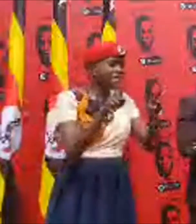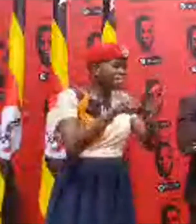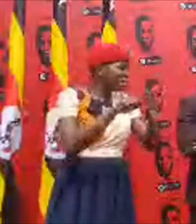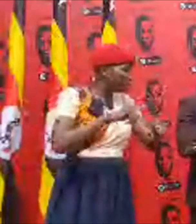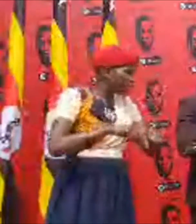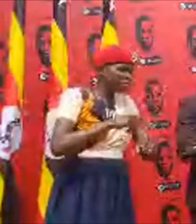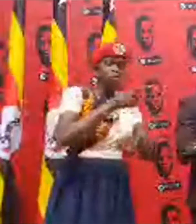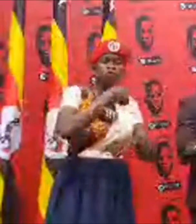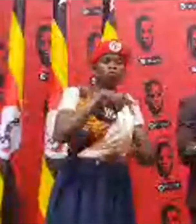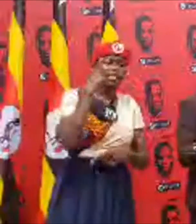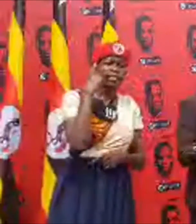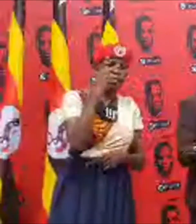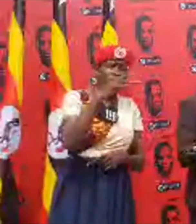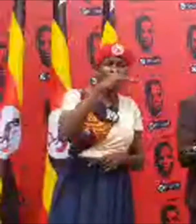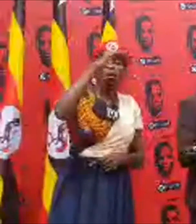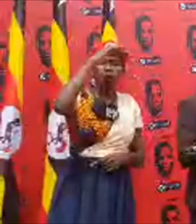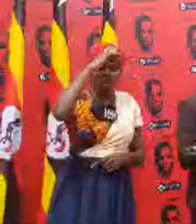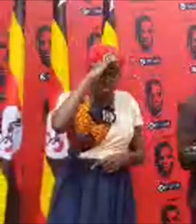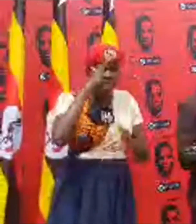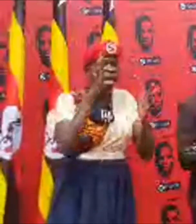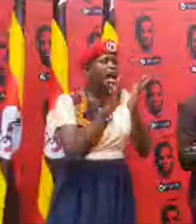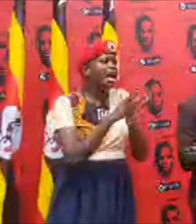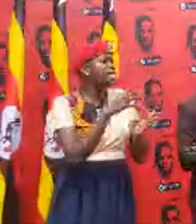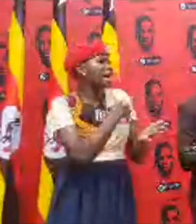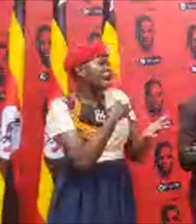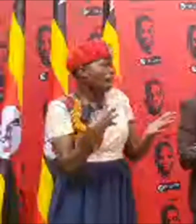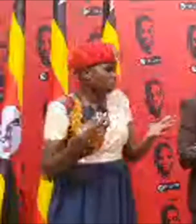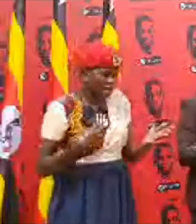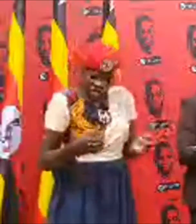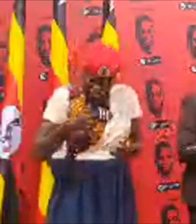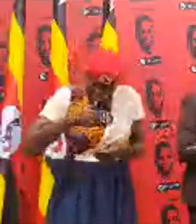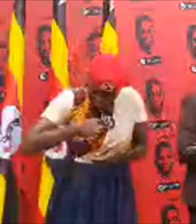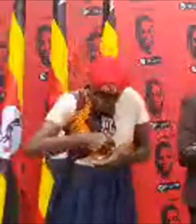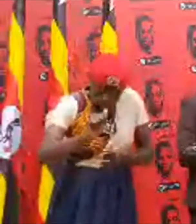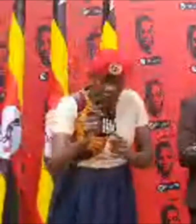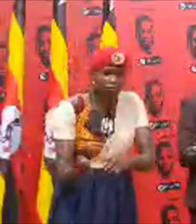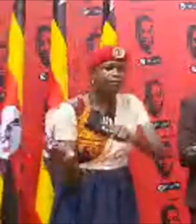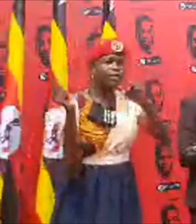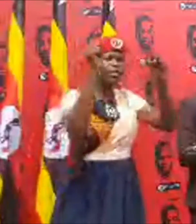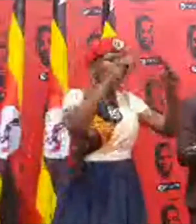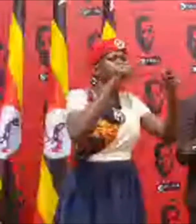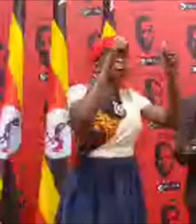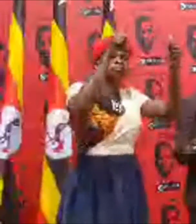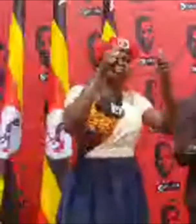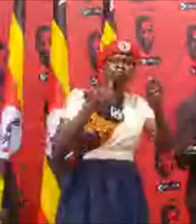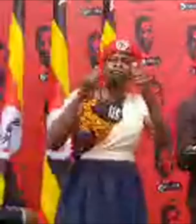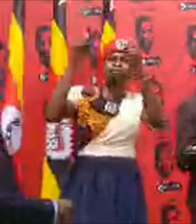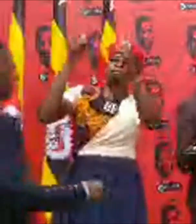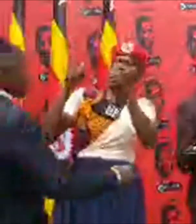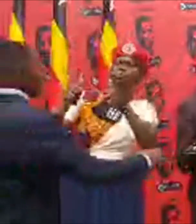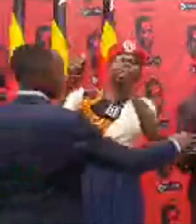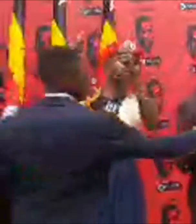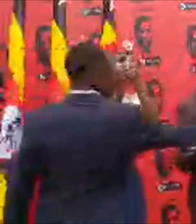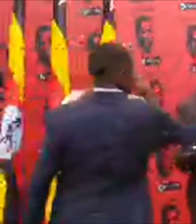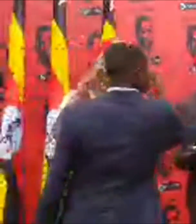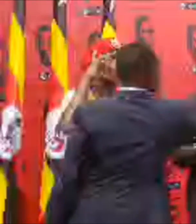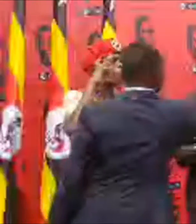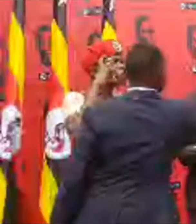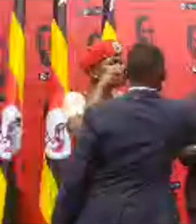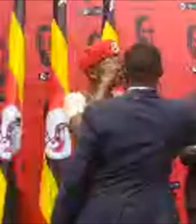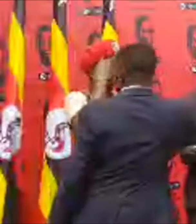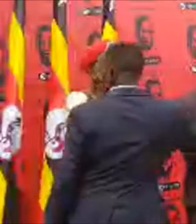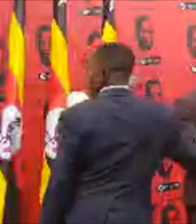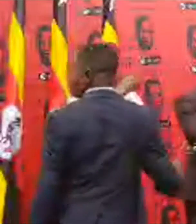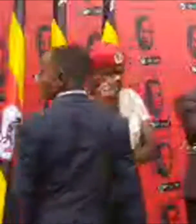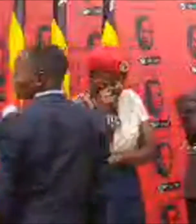tulabe poliisi n'amagye nga bo kennyini be batimba ebifaananyi bya Mwami Museveni. Kentugamba sooka oleke.